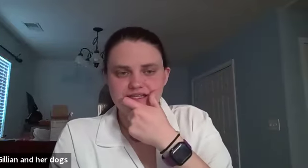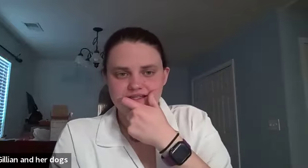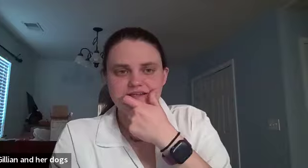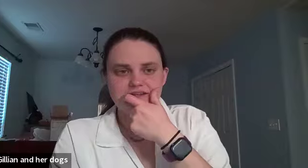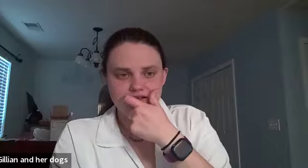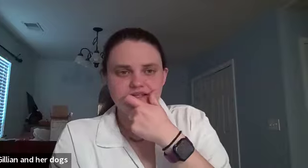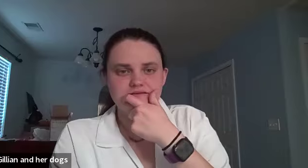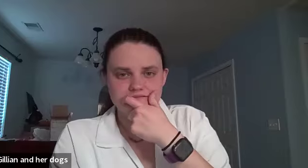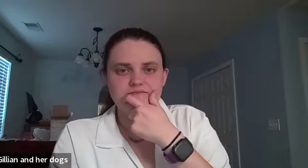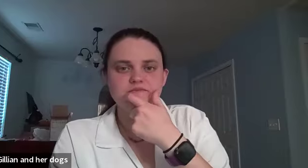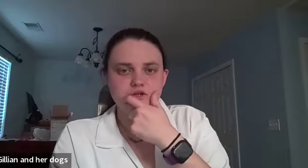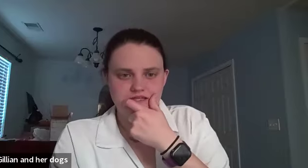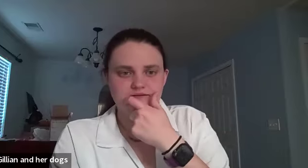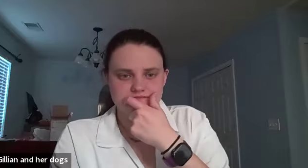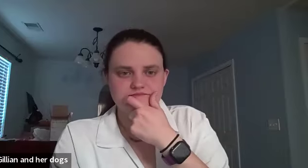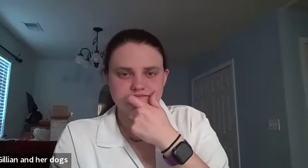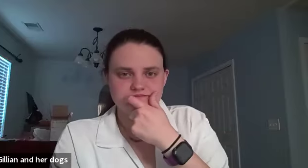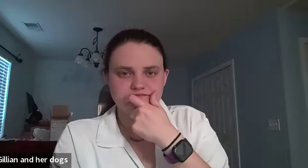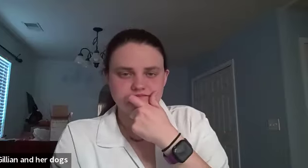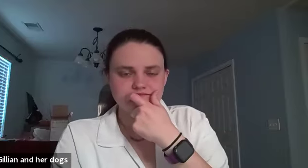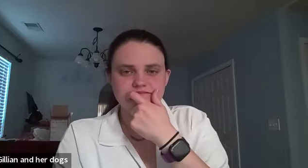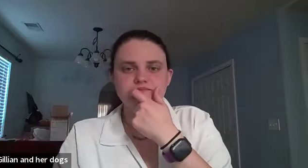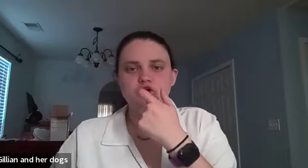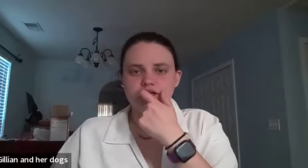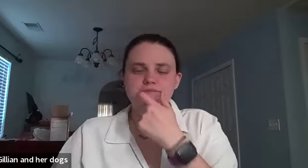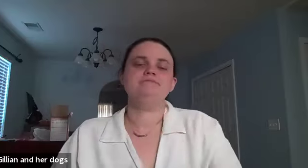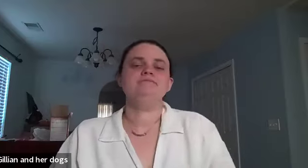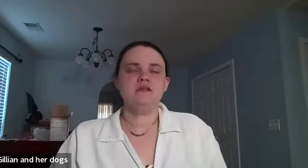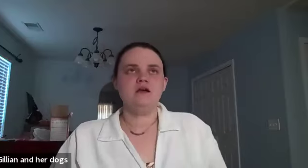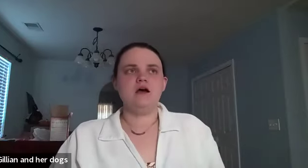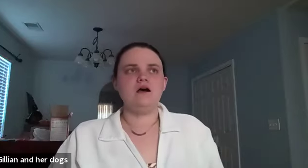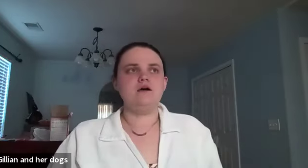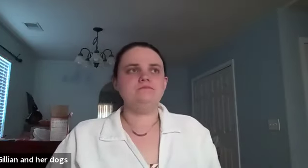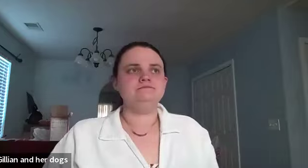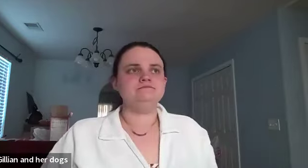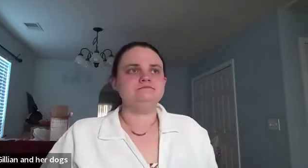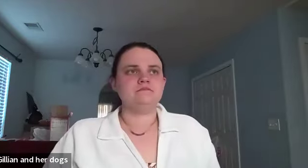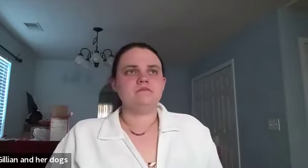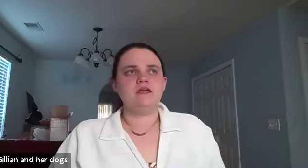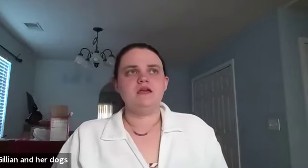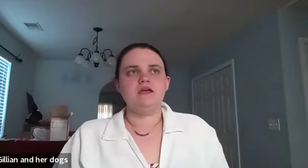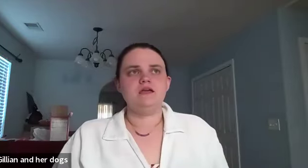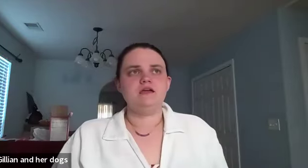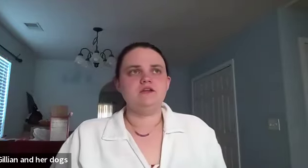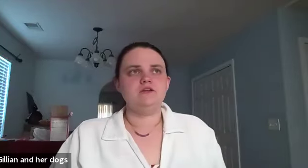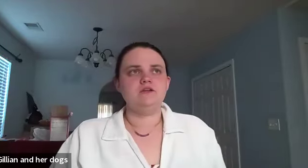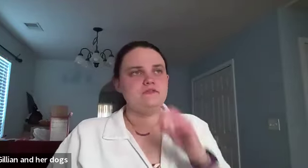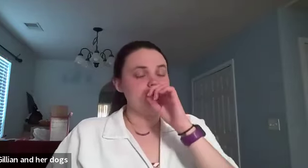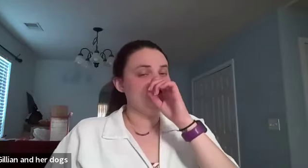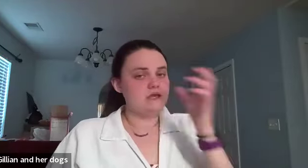cookie, cookie, cookie, cookie. Um, and with that, you